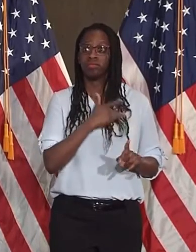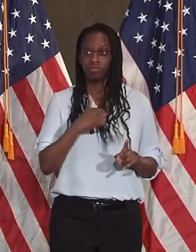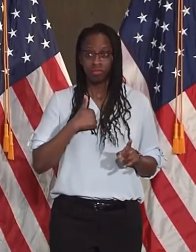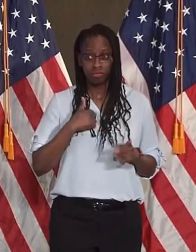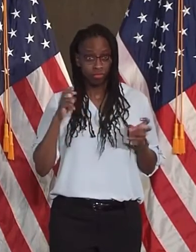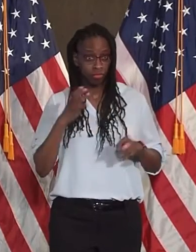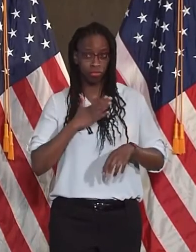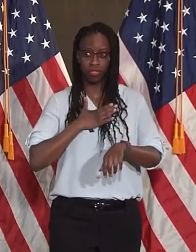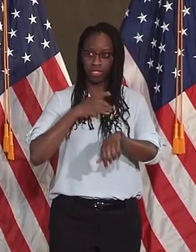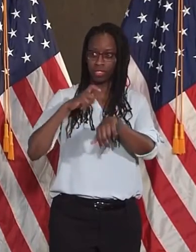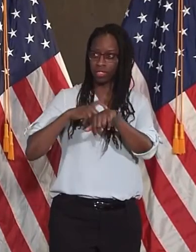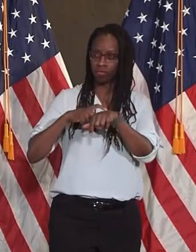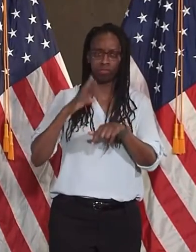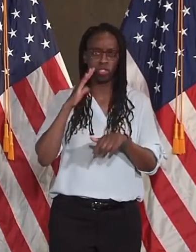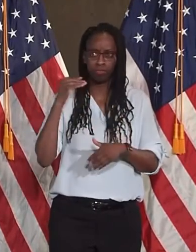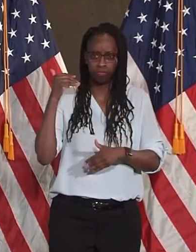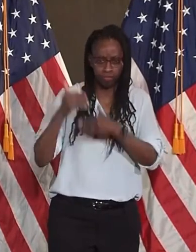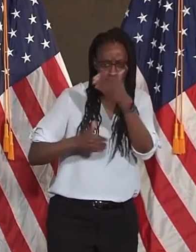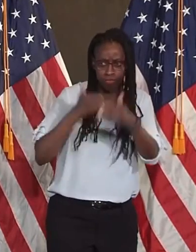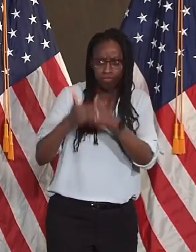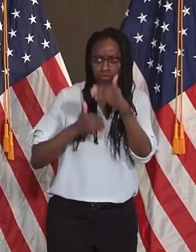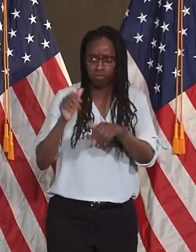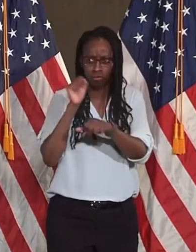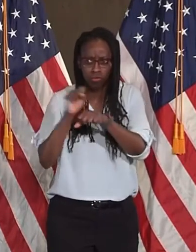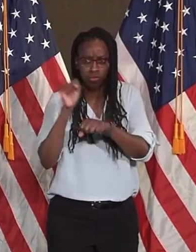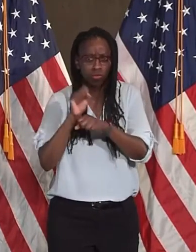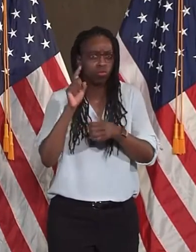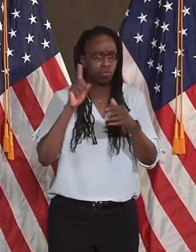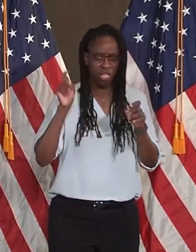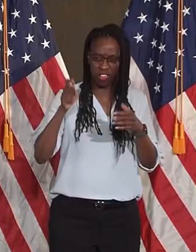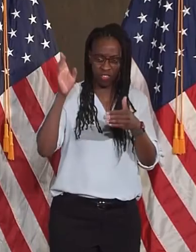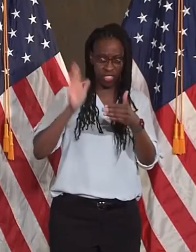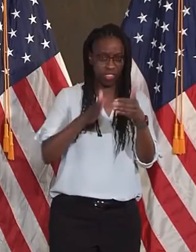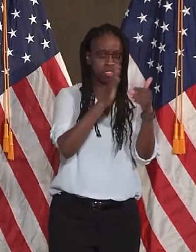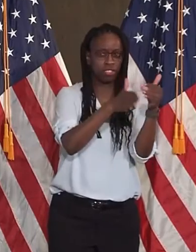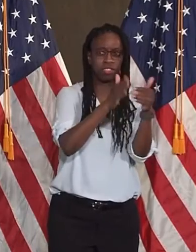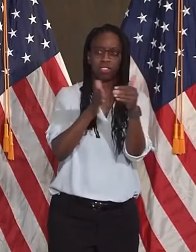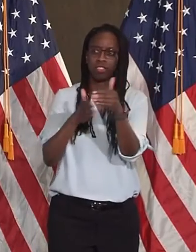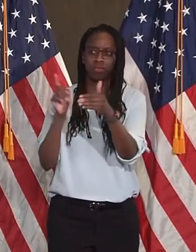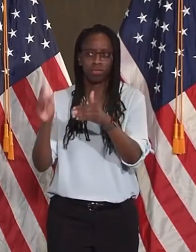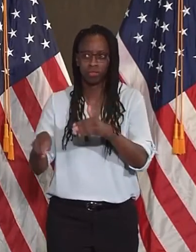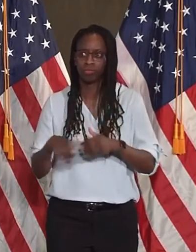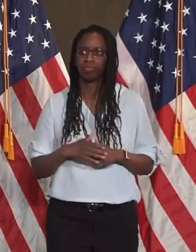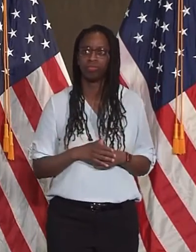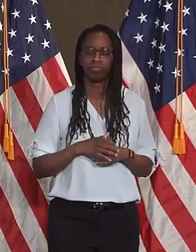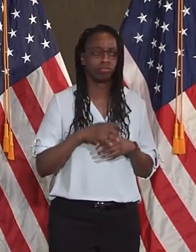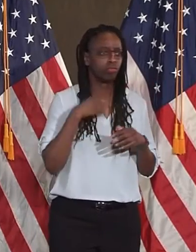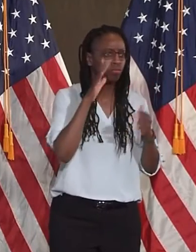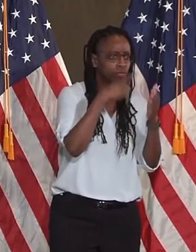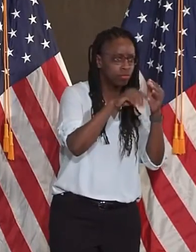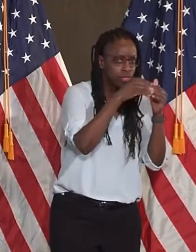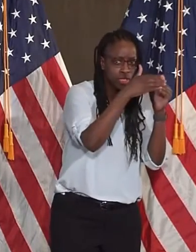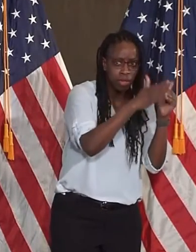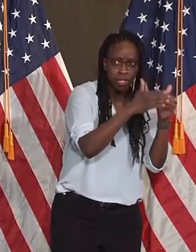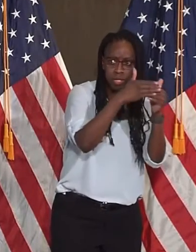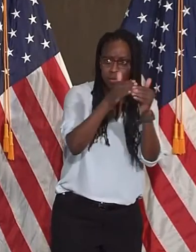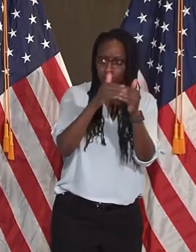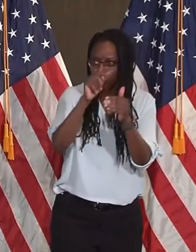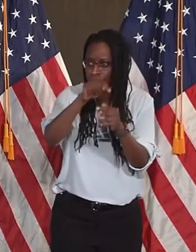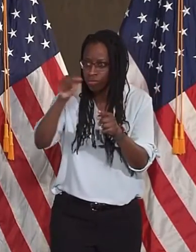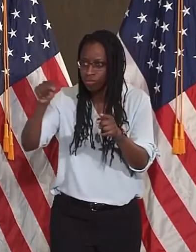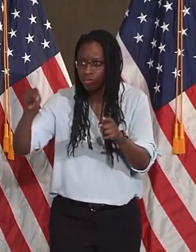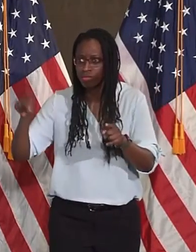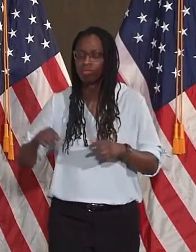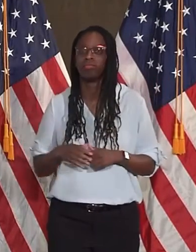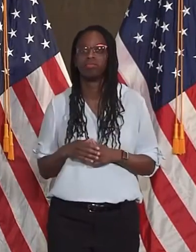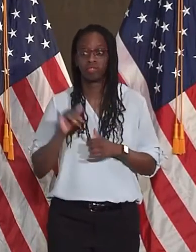change happen in every neighborhood in our city. In my administration, there will always be a